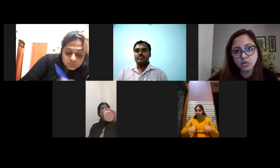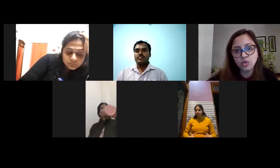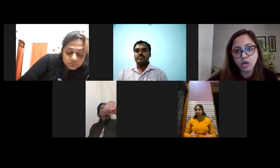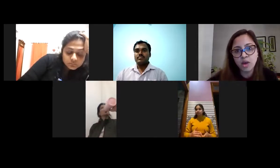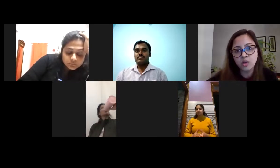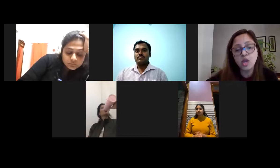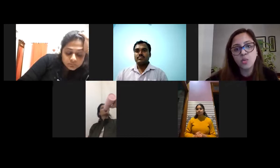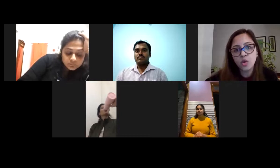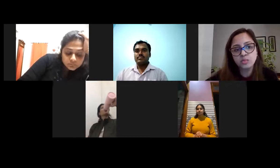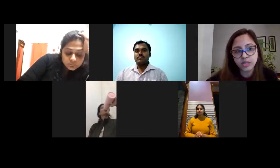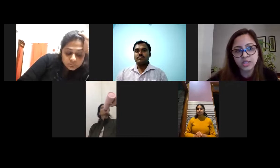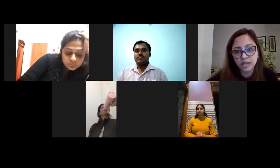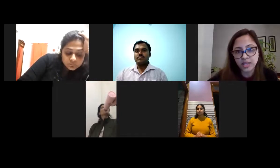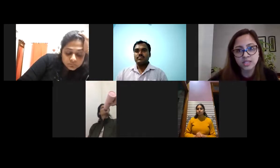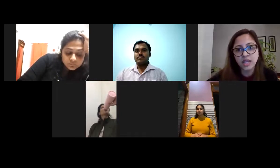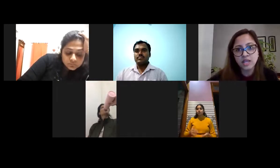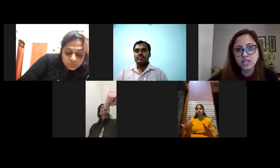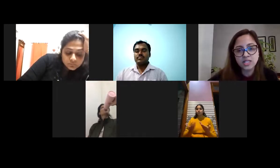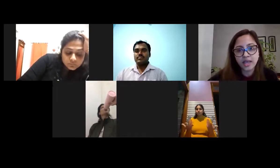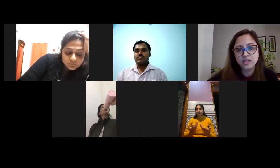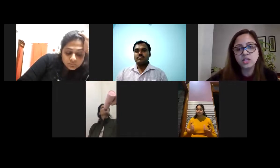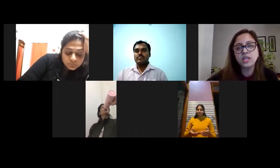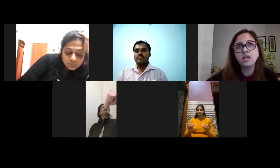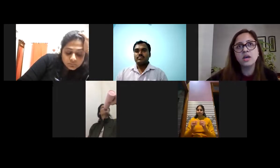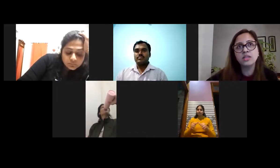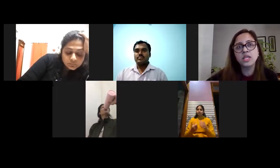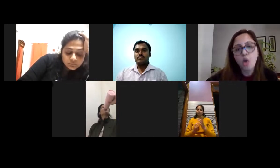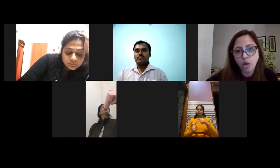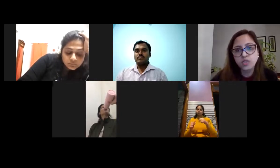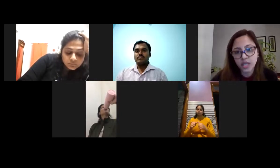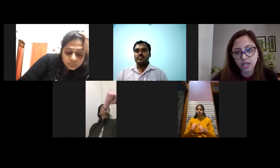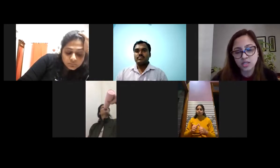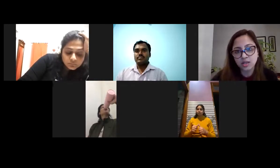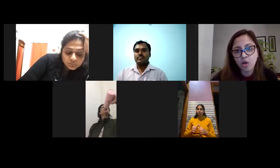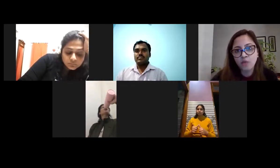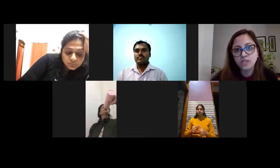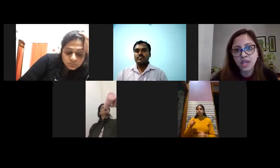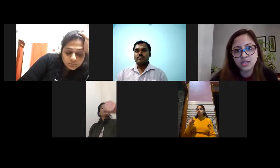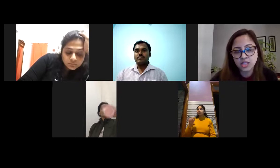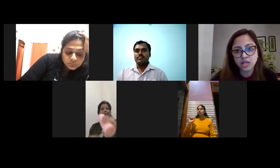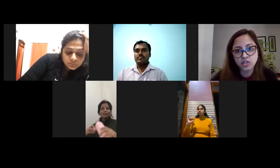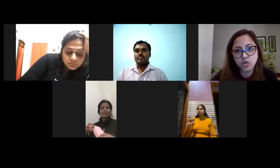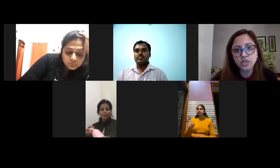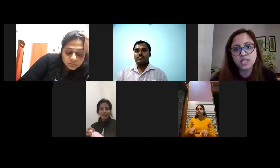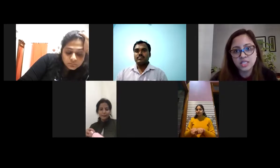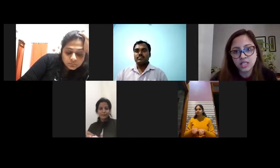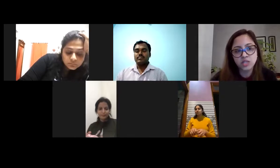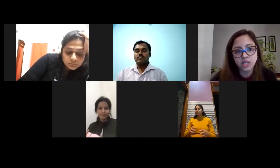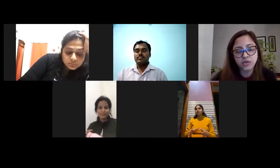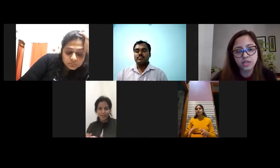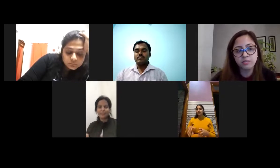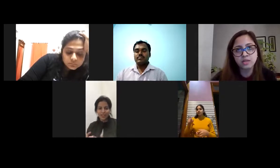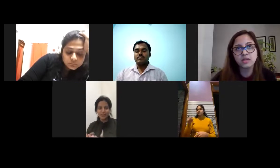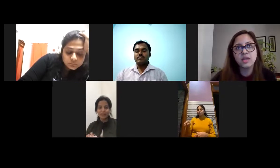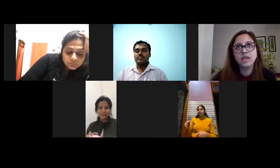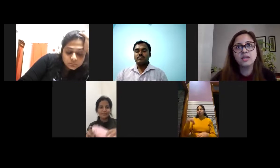anything to do about what Bertha is. She is actually the object of their discussion, not the subject